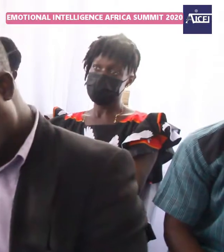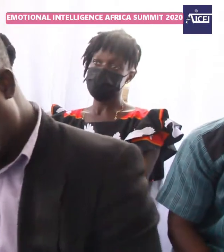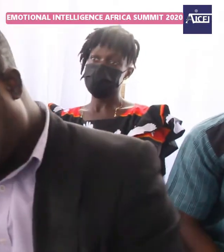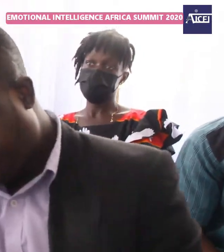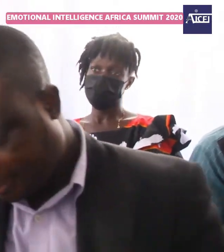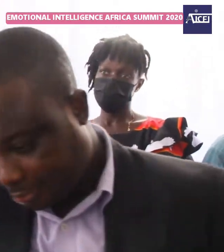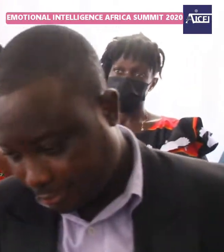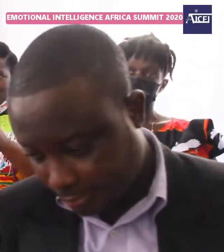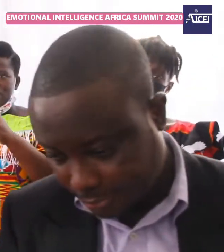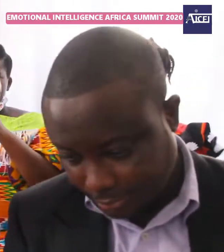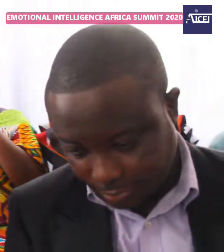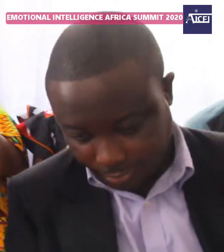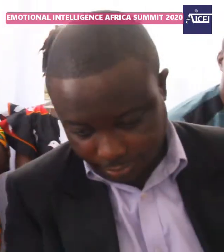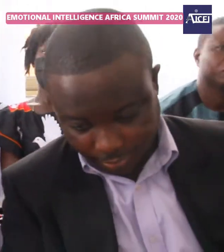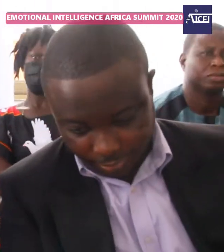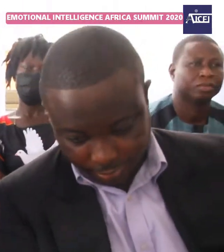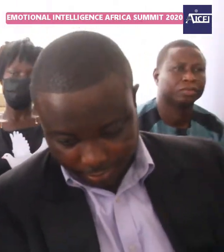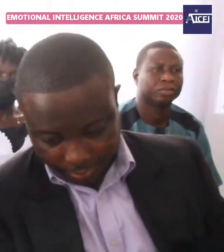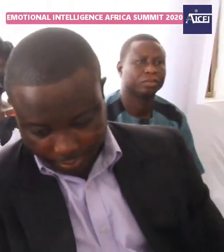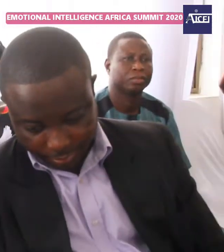doing?